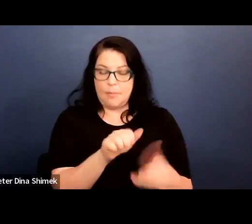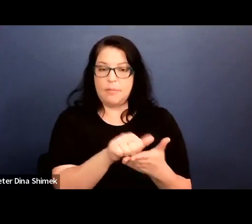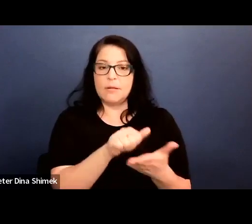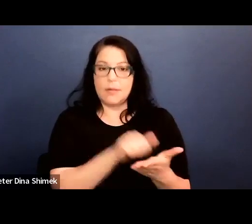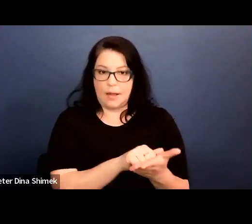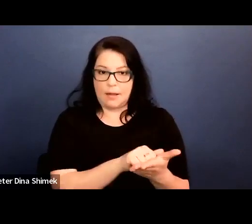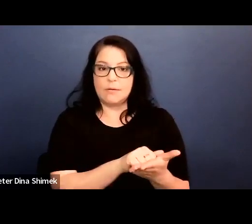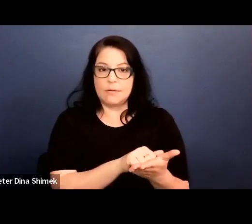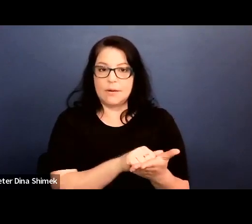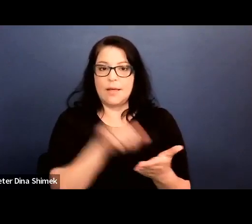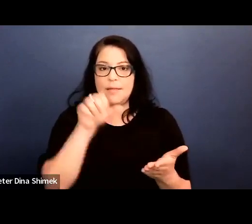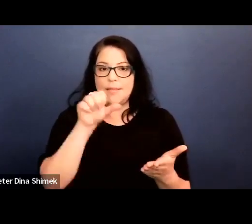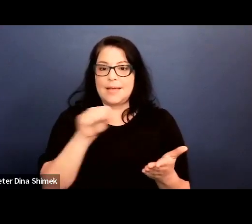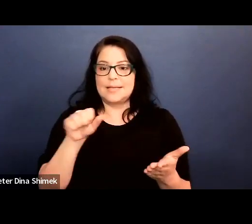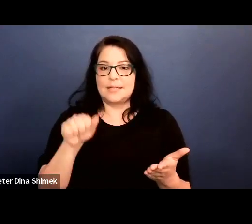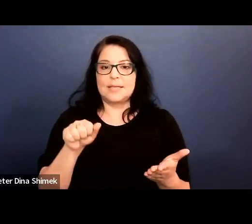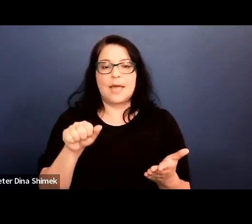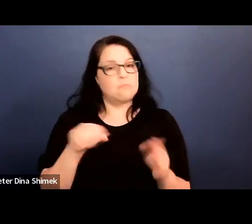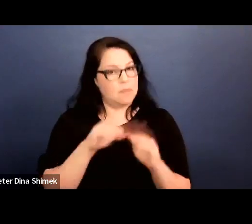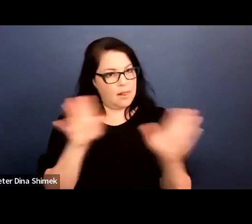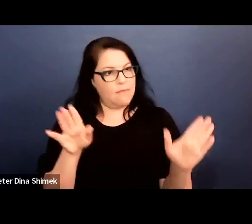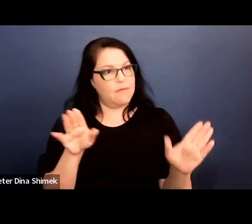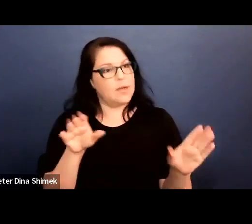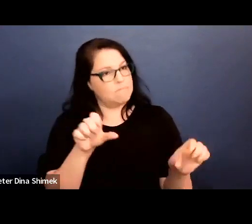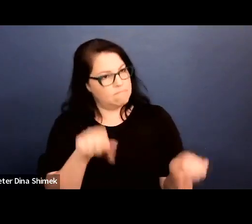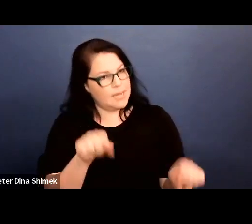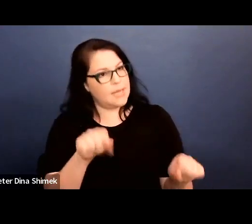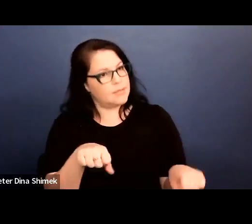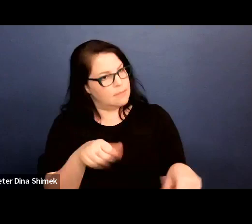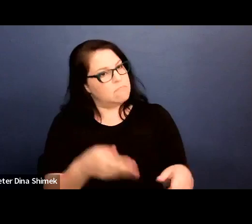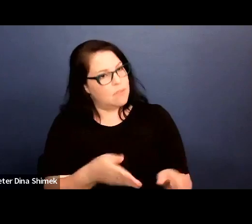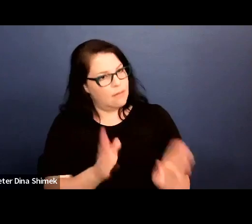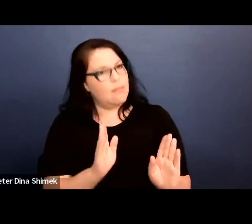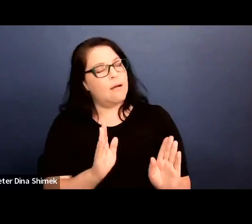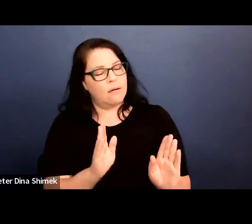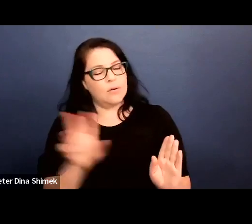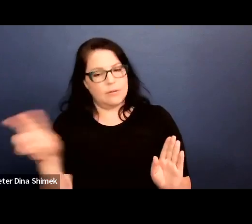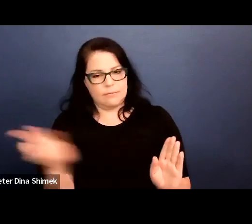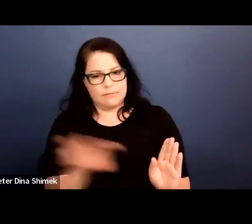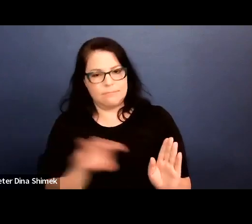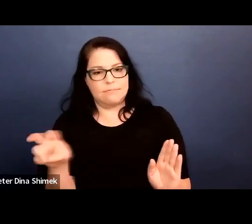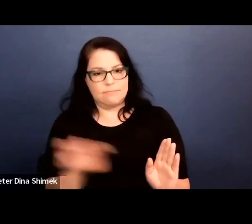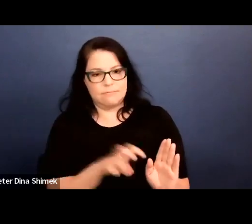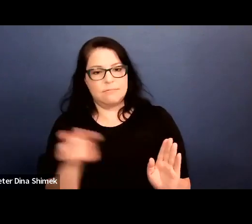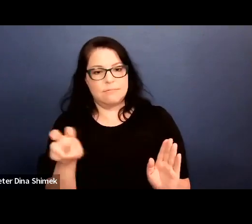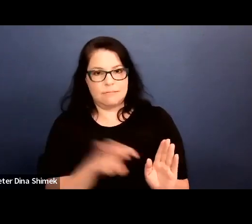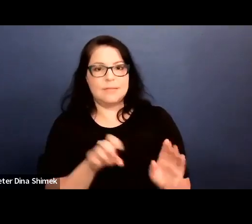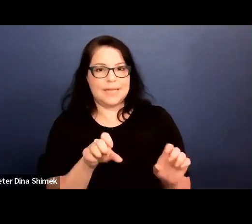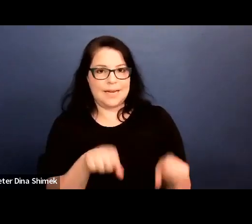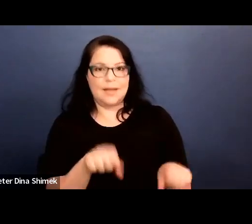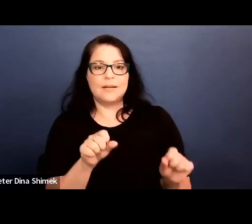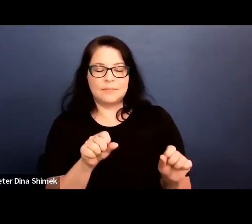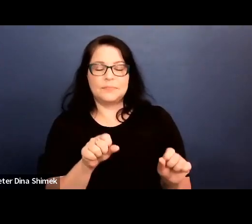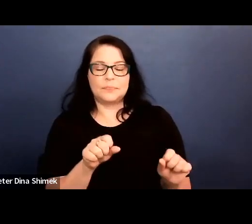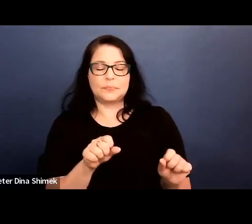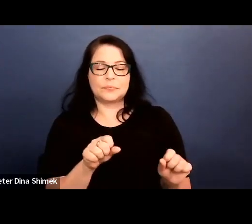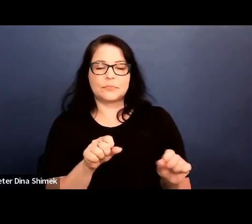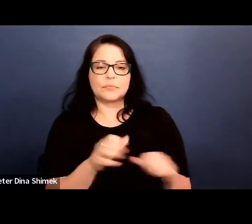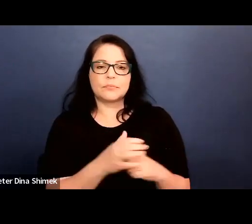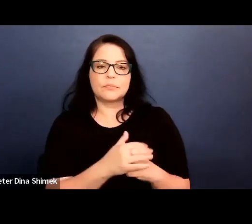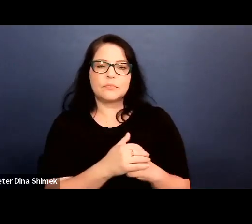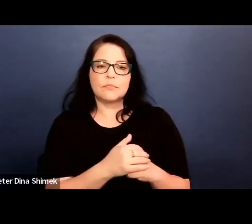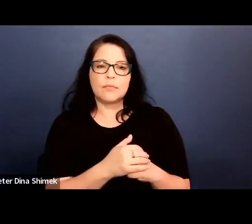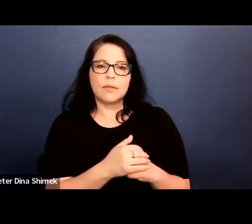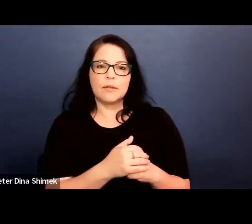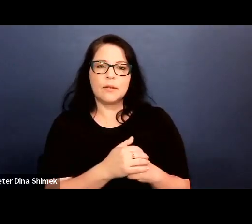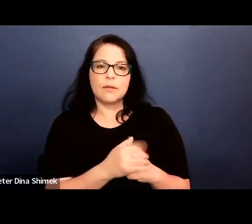Security Administration did clarify that was an allowable distribution or contribution to an ABLE account as Social Security funds.